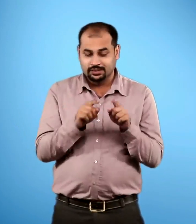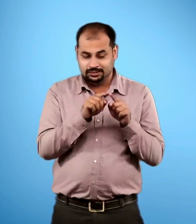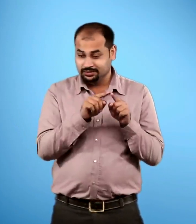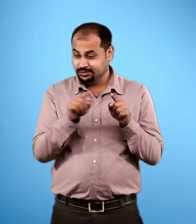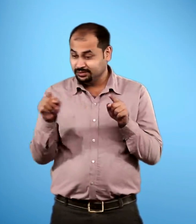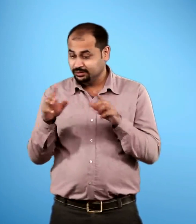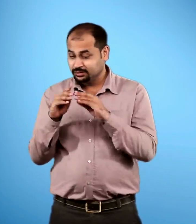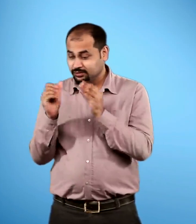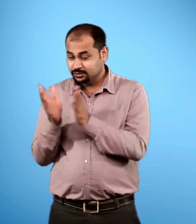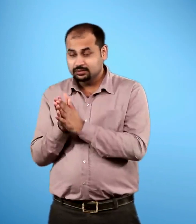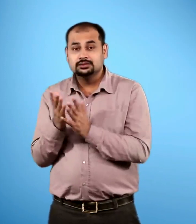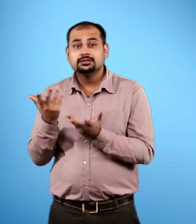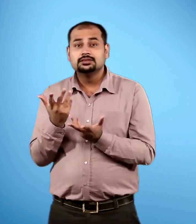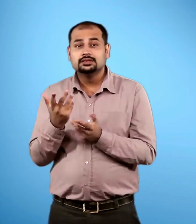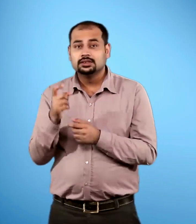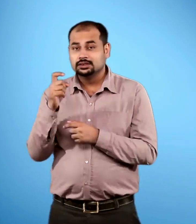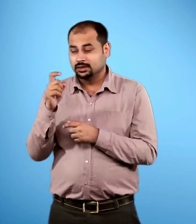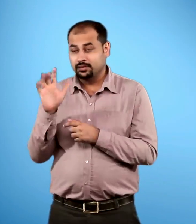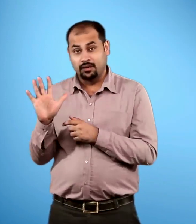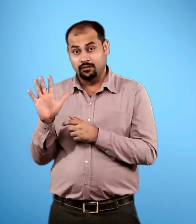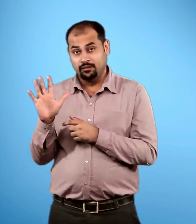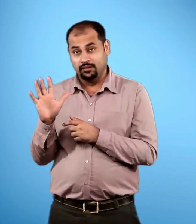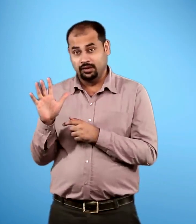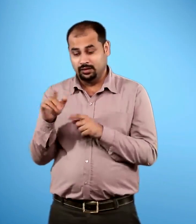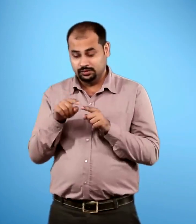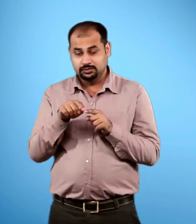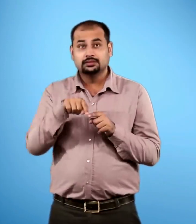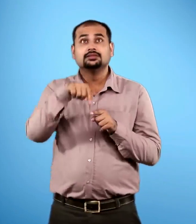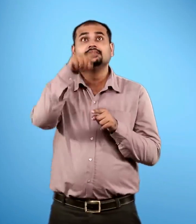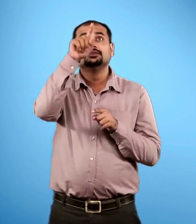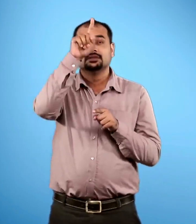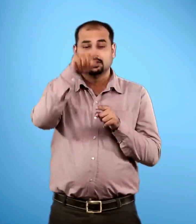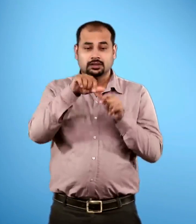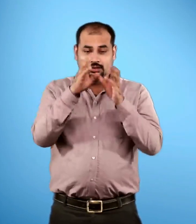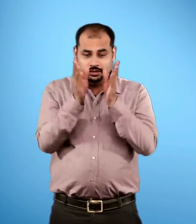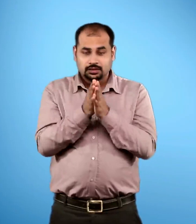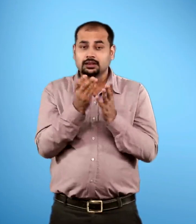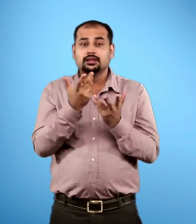Rule: the total of each side is 75.